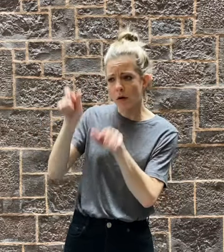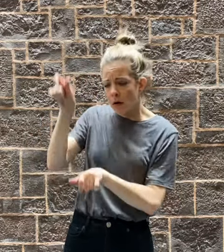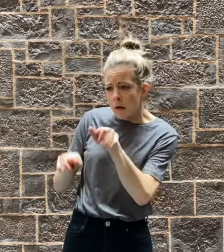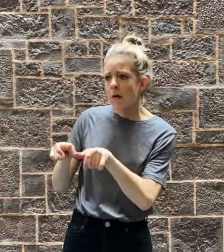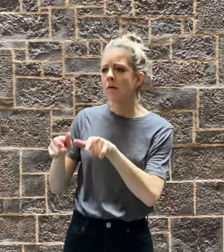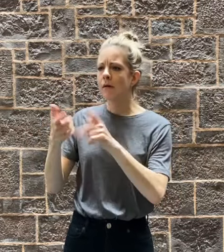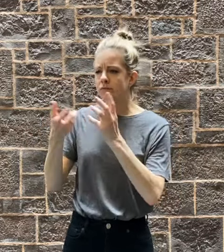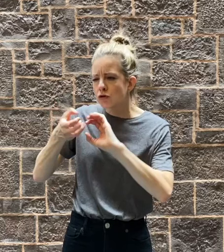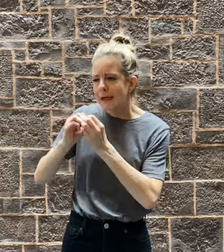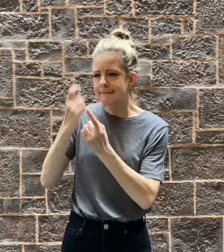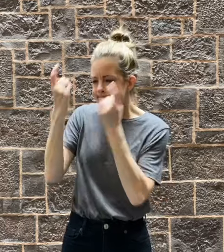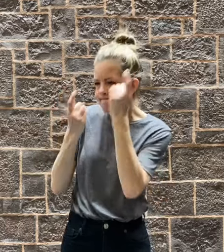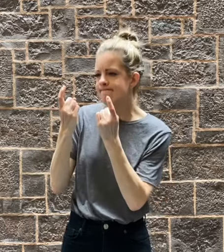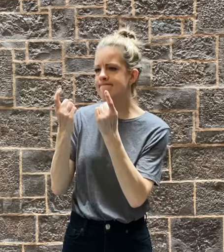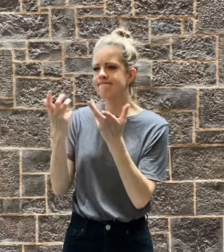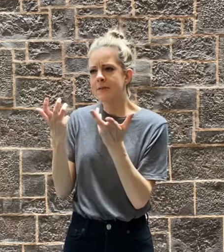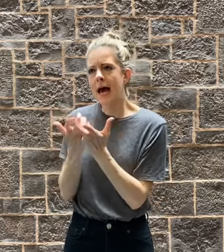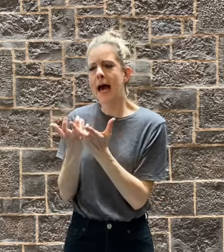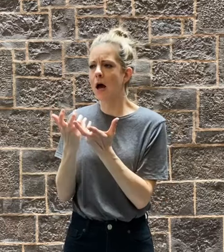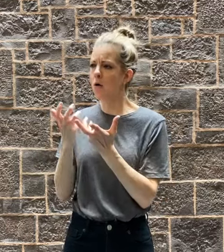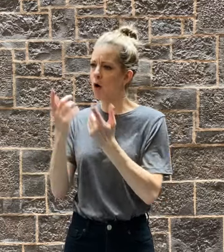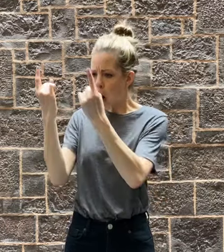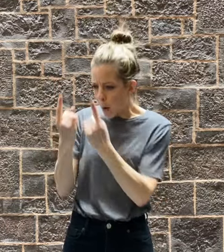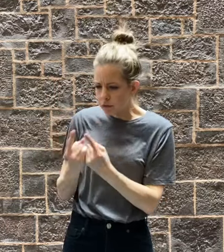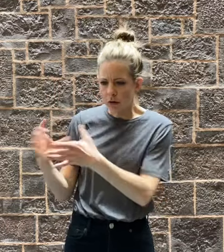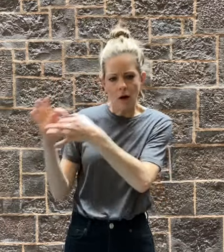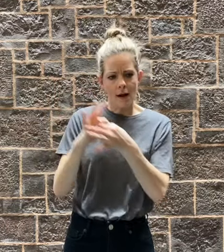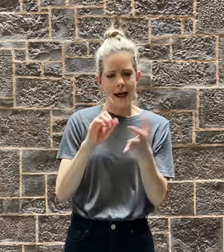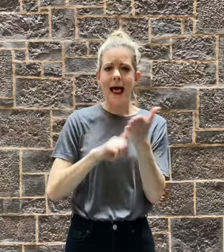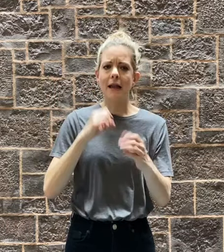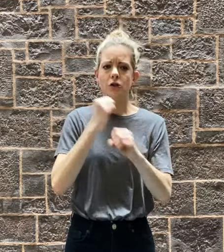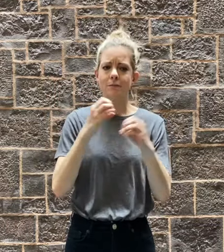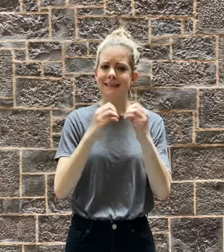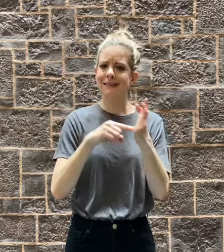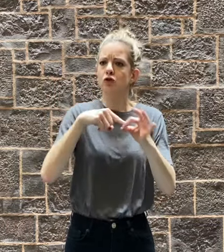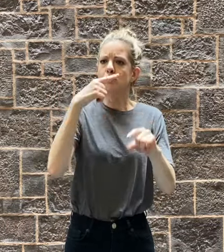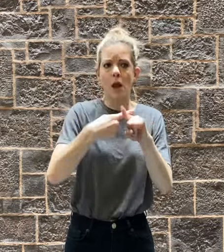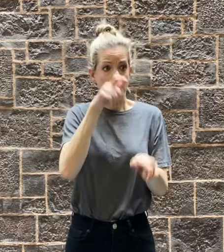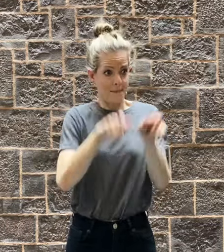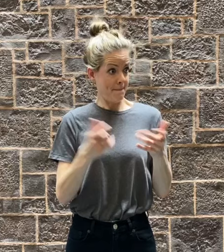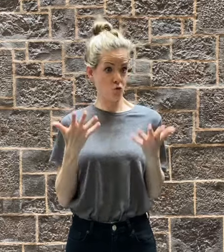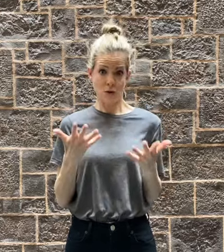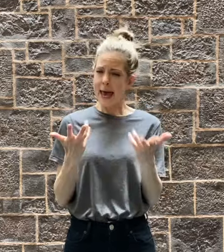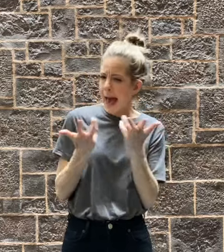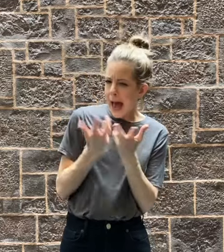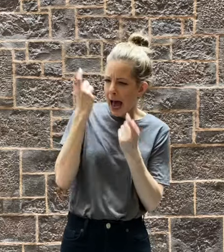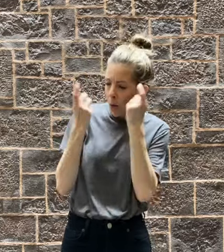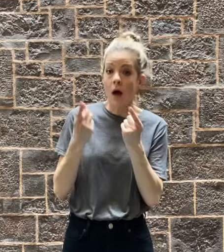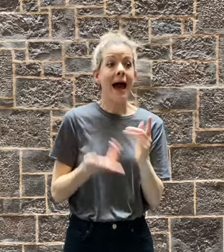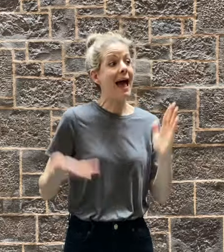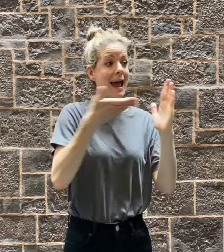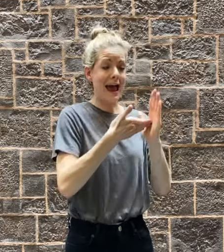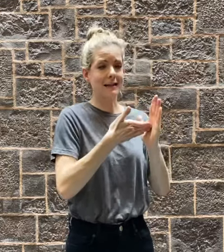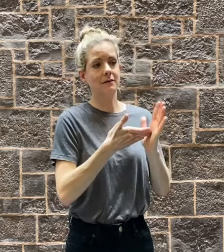to think about how might those collections speak to LGBTQ+ artists today. And in addition to that, and sometimes also I think in